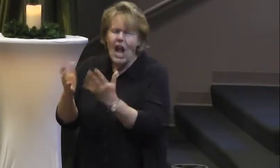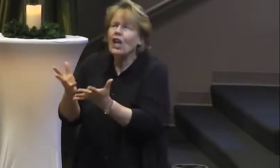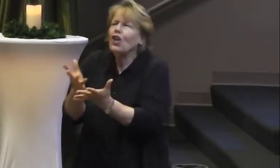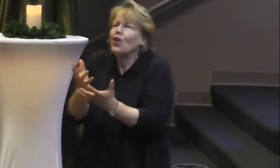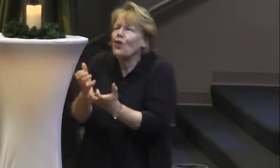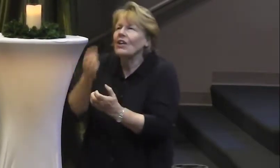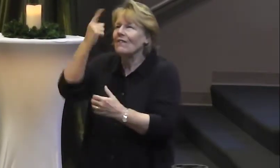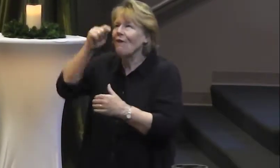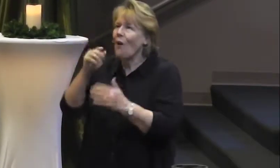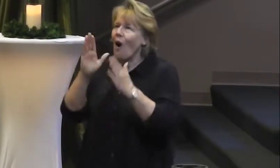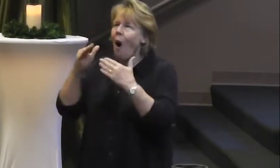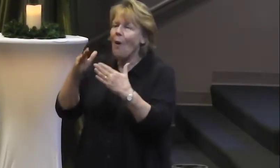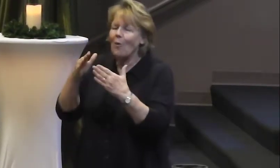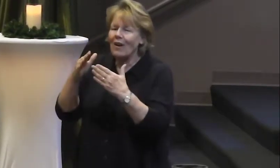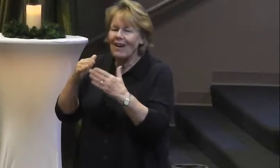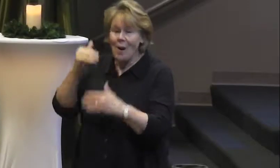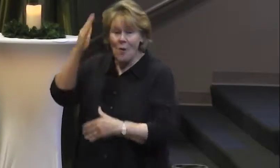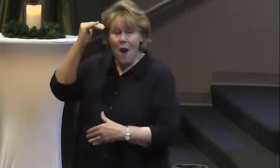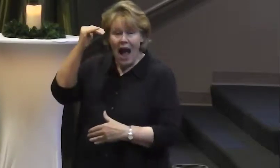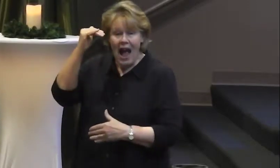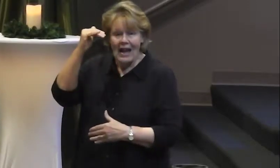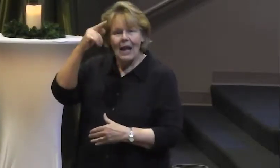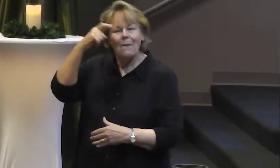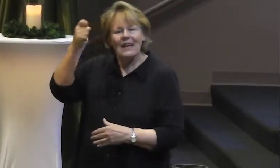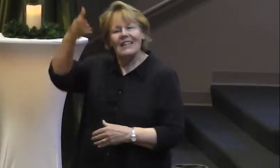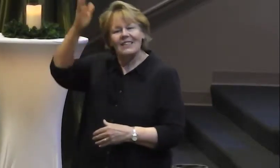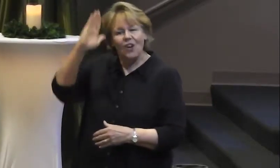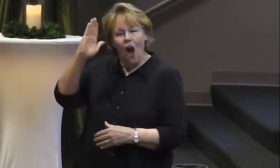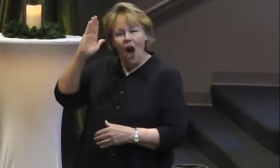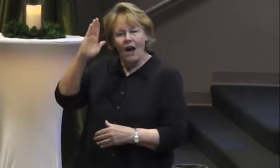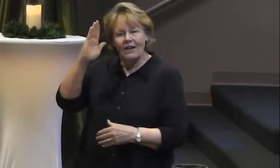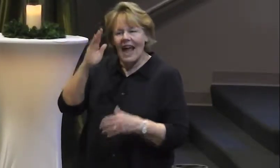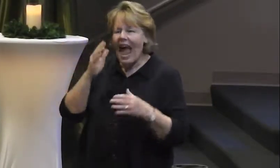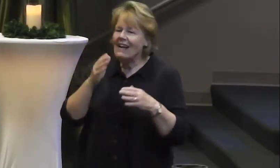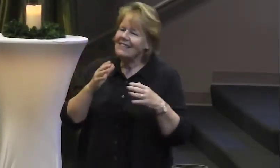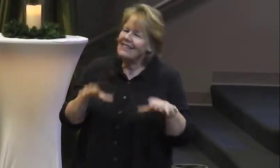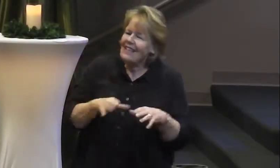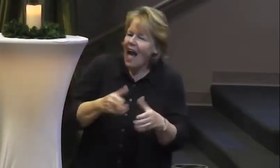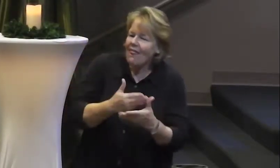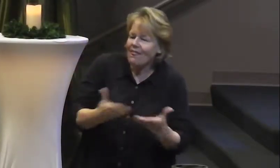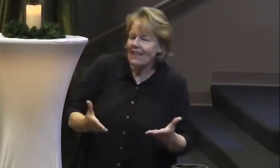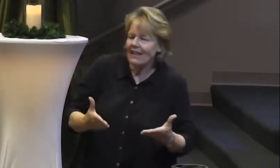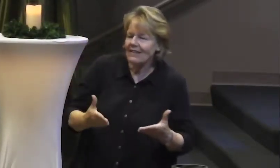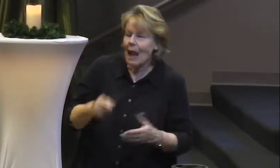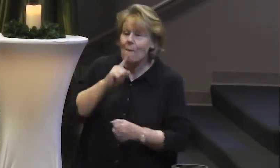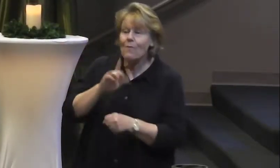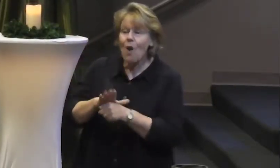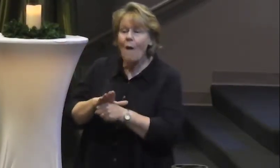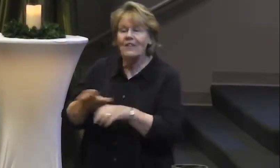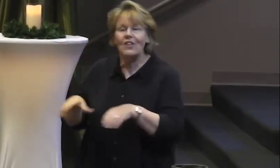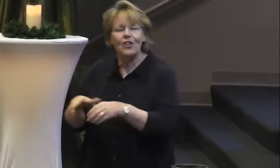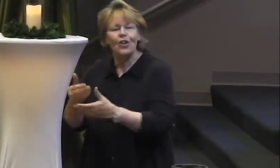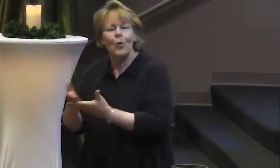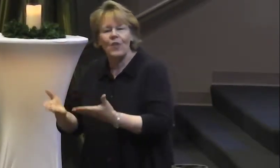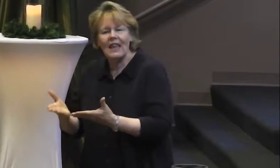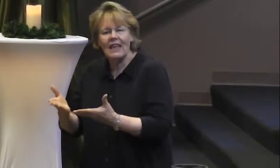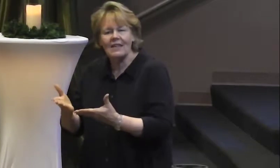has done and what He promises to do in His Son to make all things well.